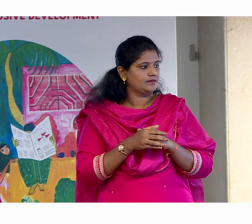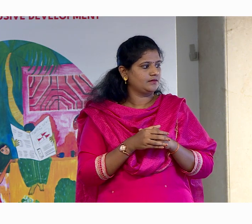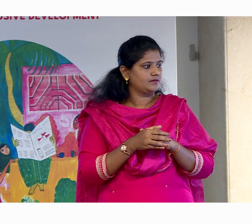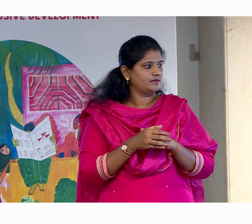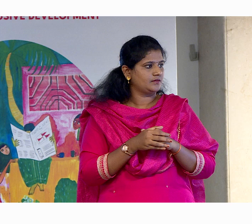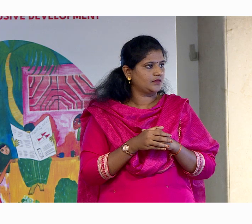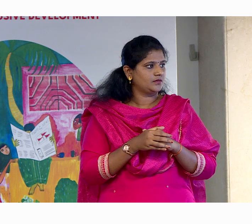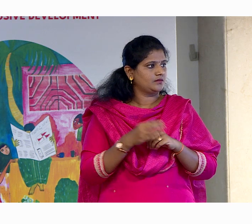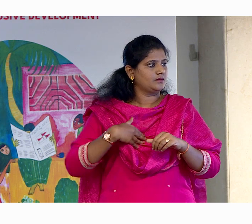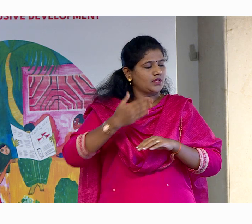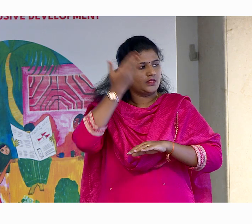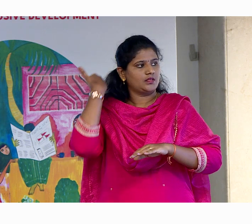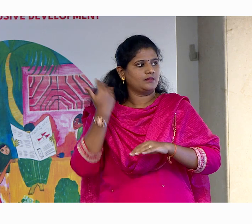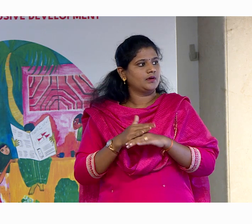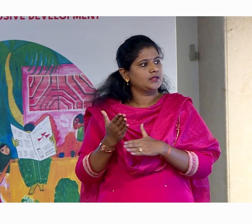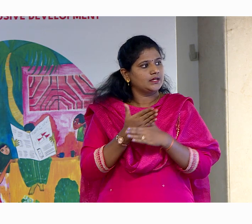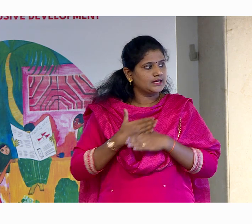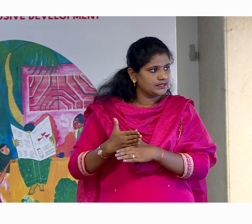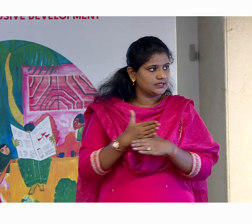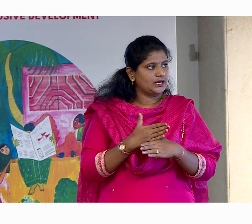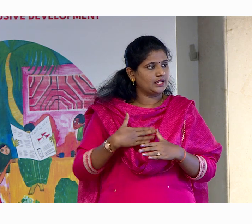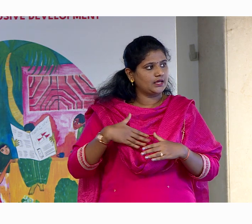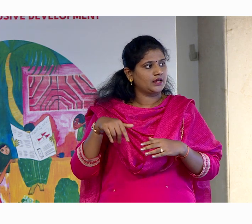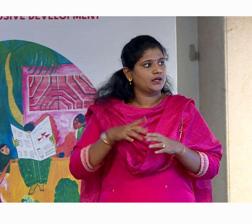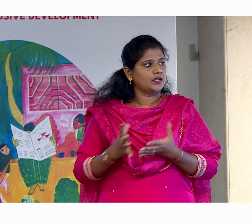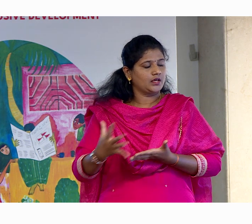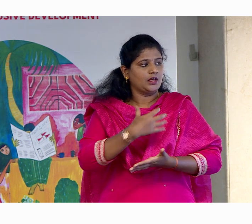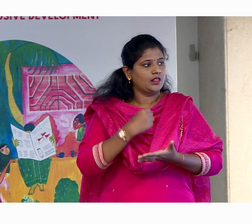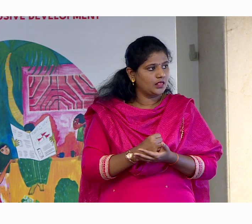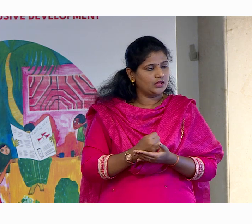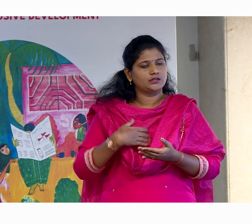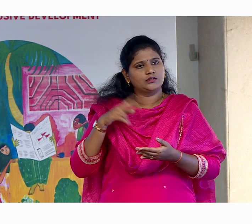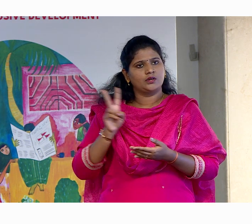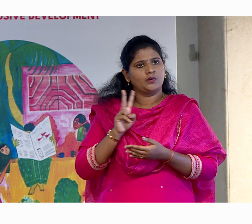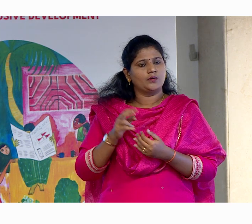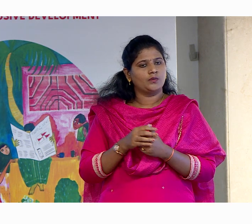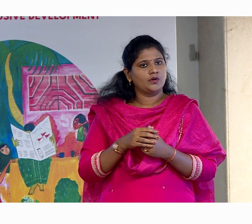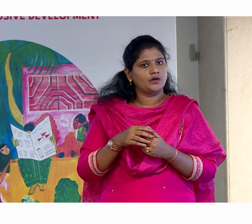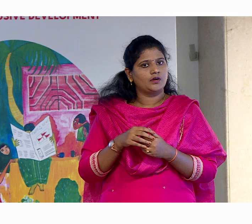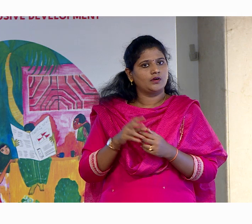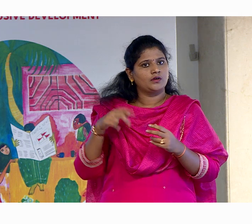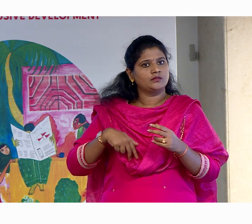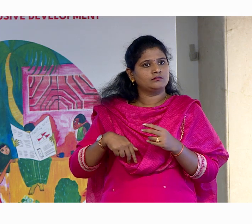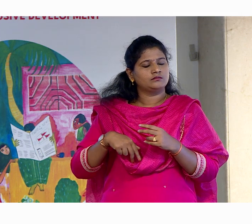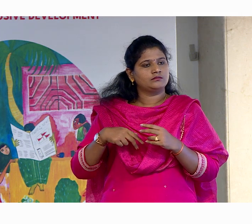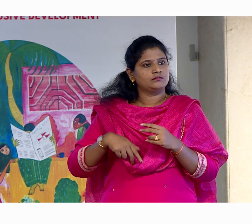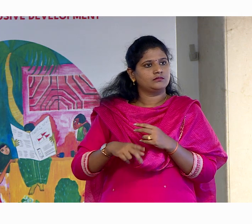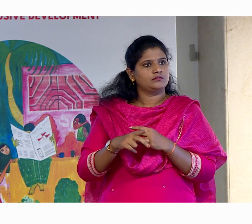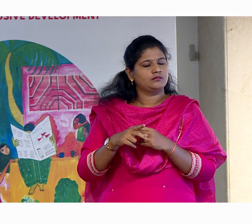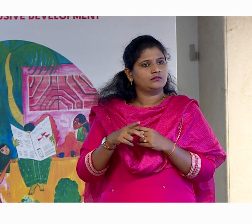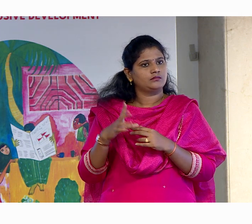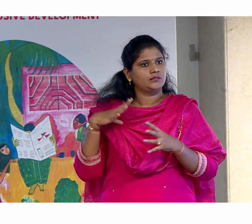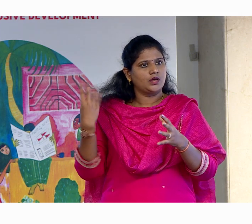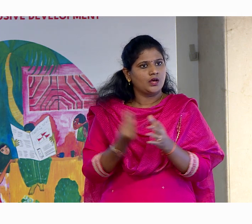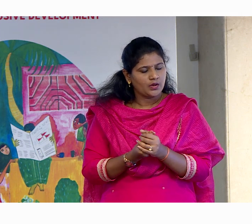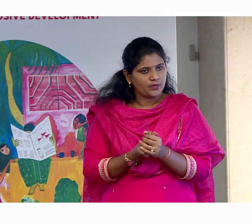over dinner and in the bar, sharing anecdotes in the coffee room, over the water cooler, formal case reviews as well. But whichever